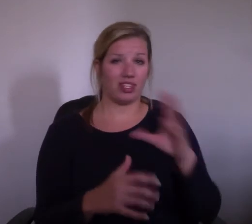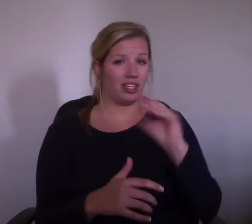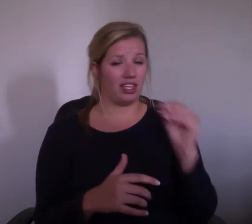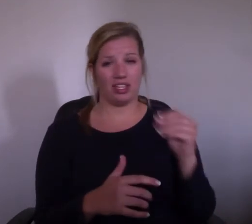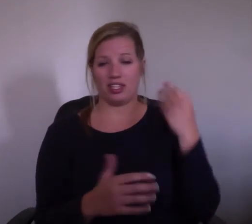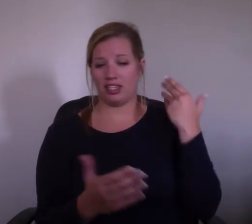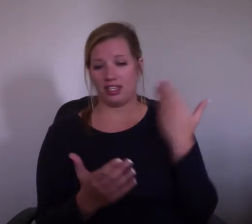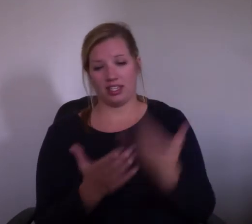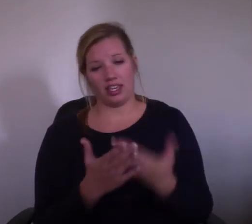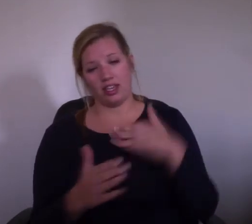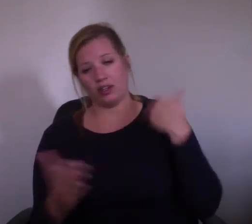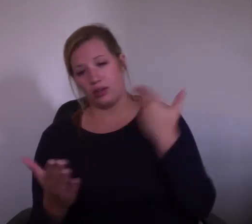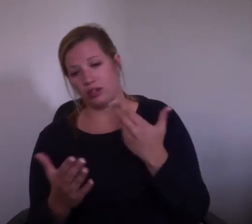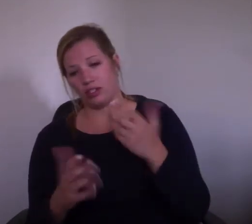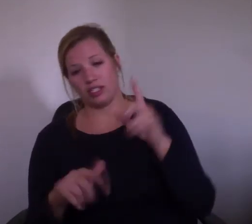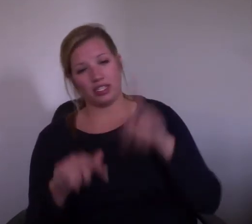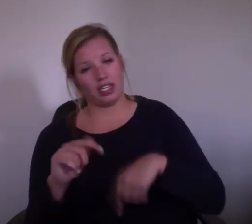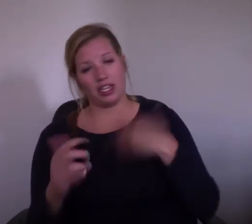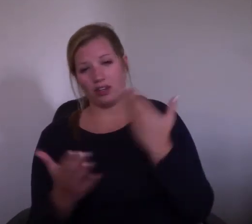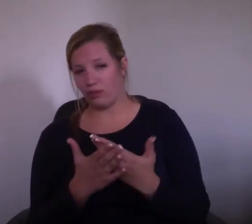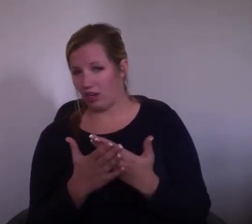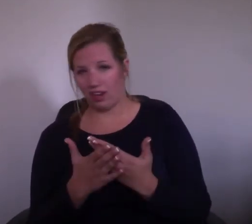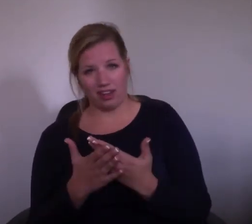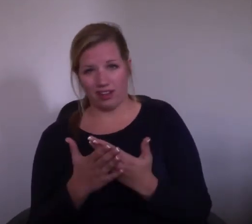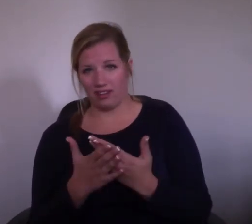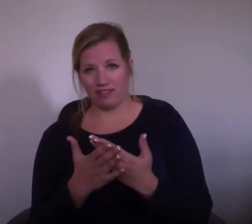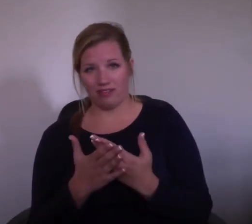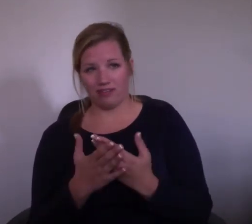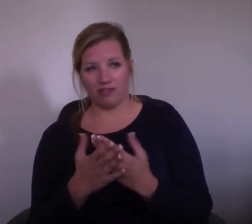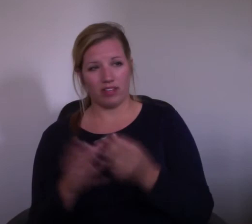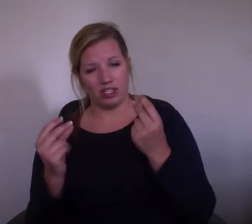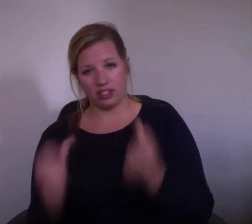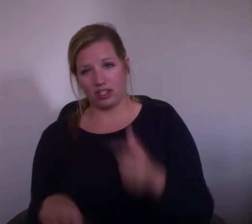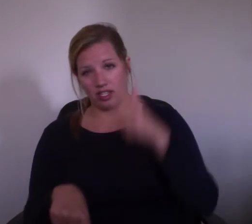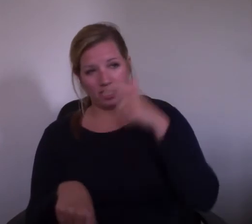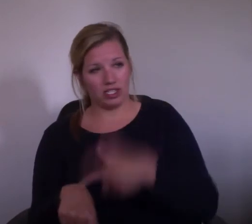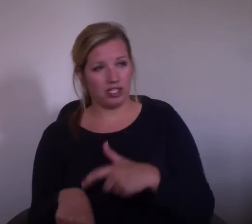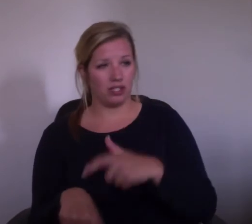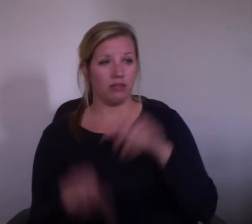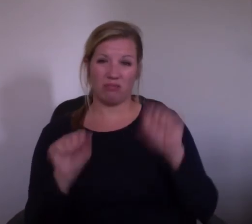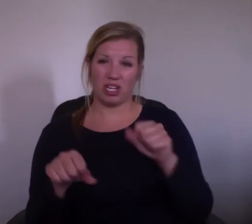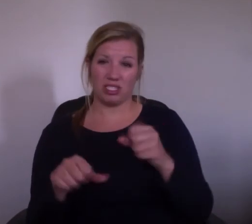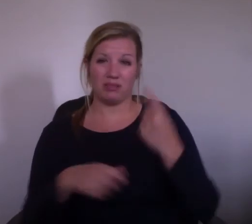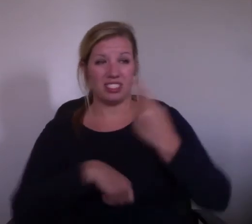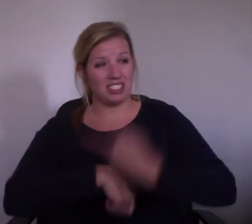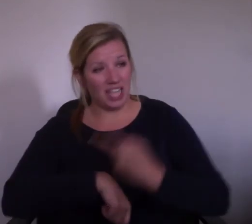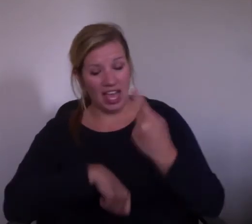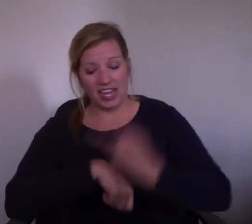immediately. And you could get help in hours, or it may take days before assistance reaches you.